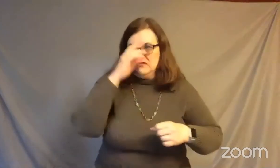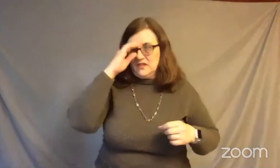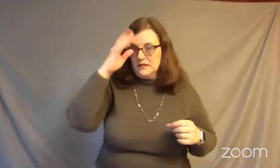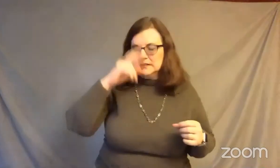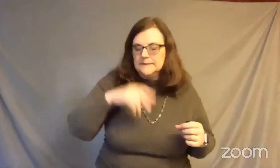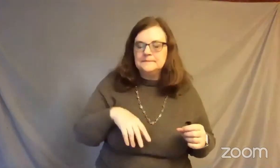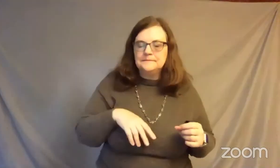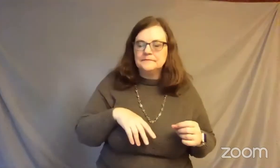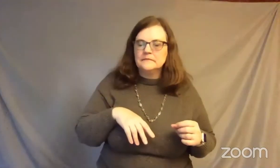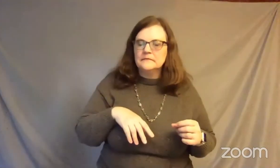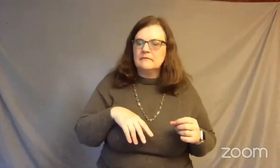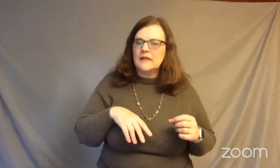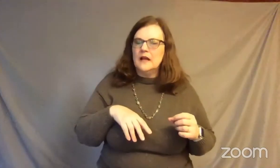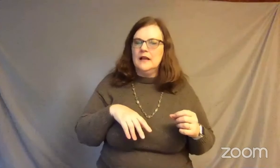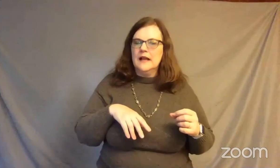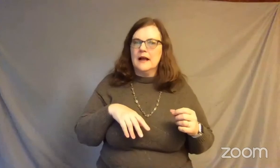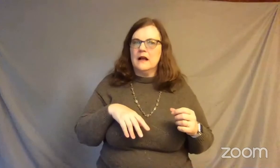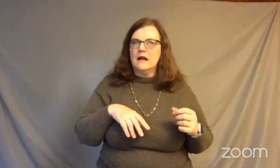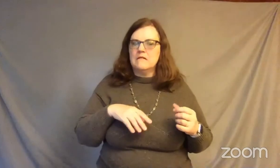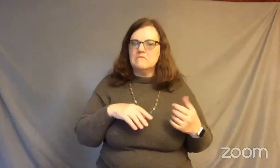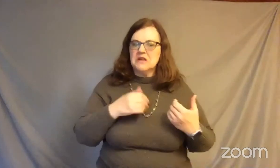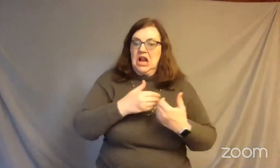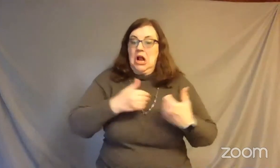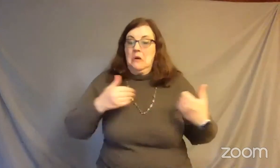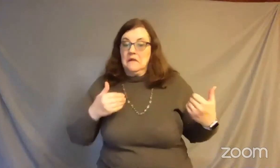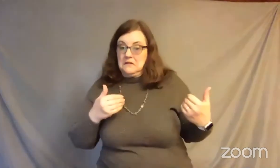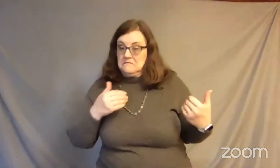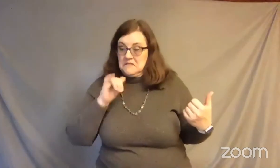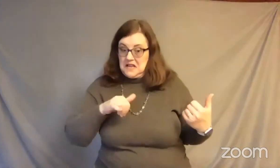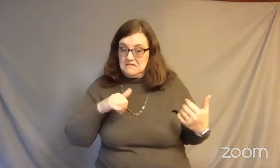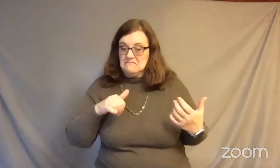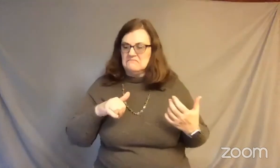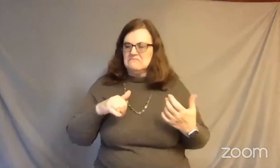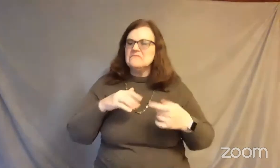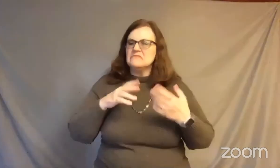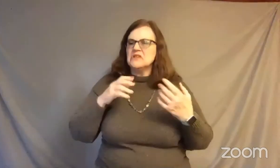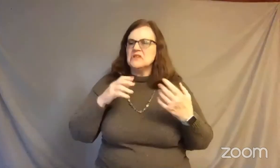And in some ways, I think we need to have a more powerful linguistic theory to account for this.